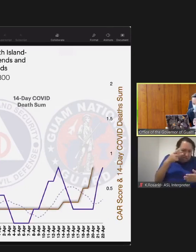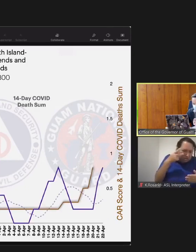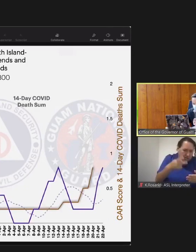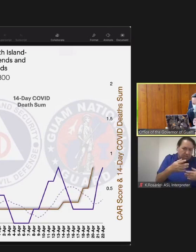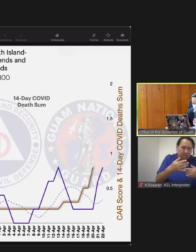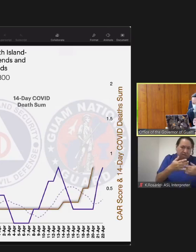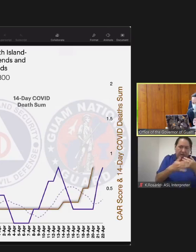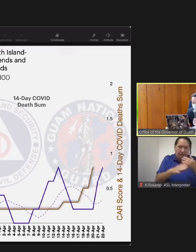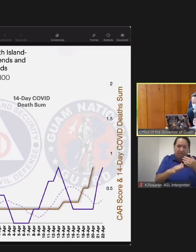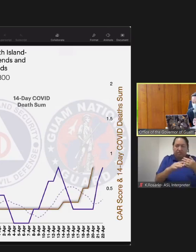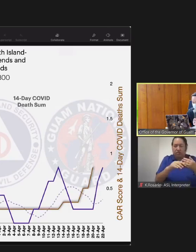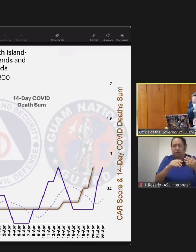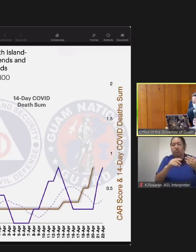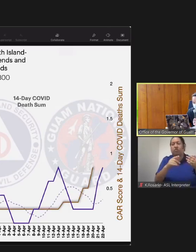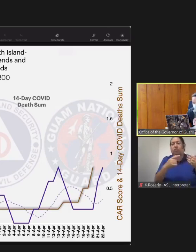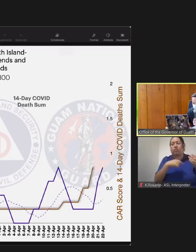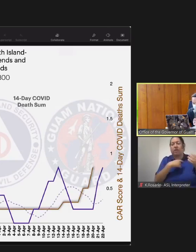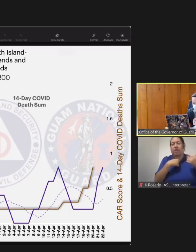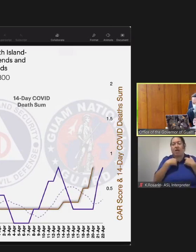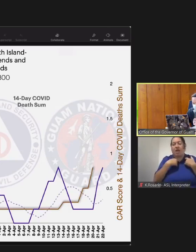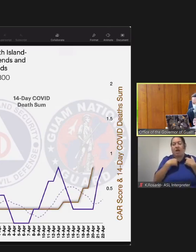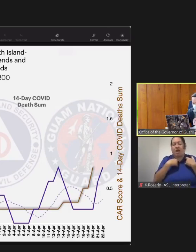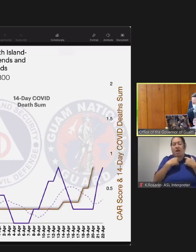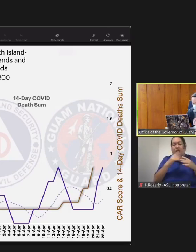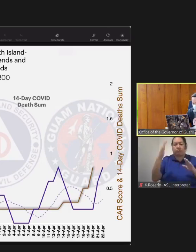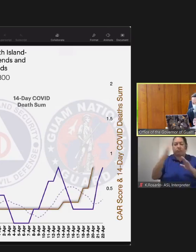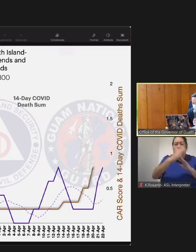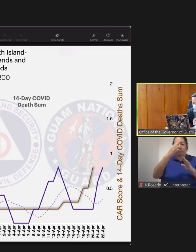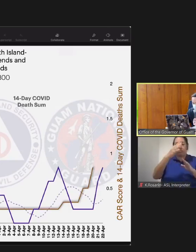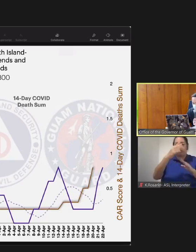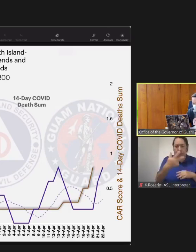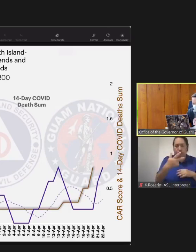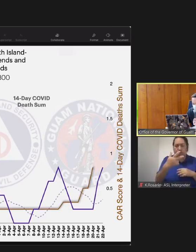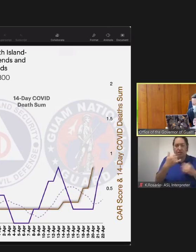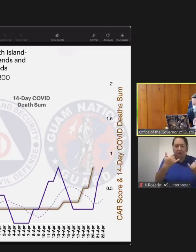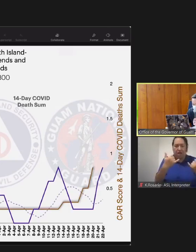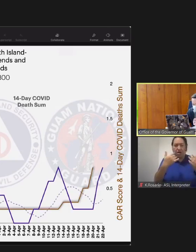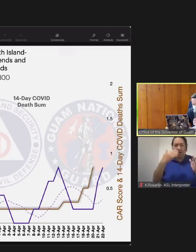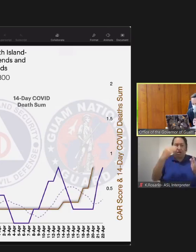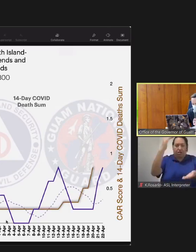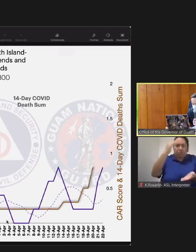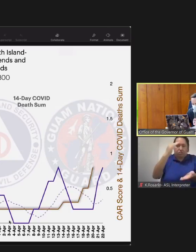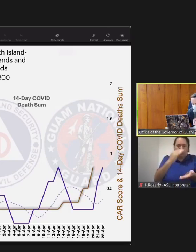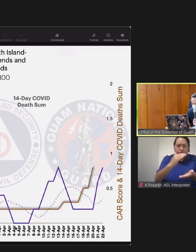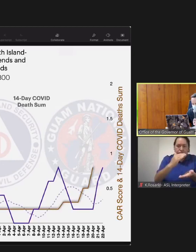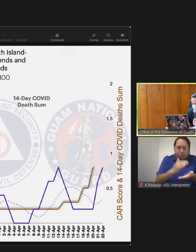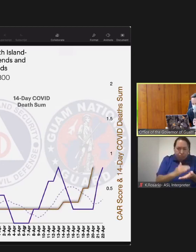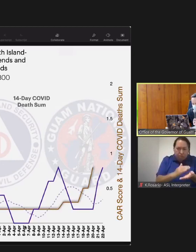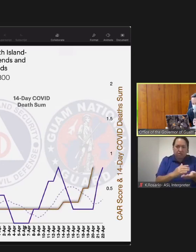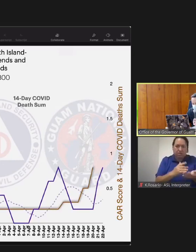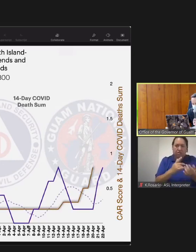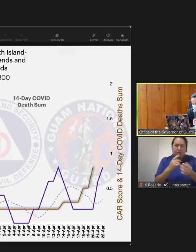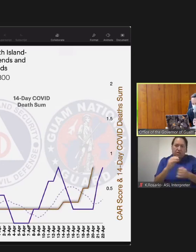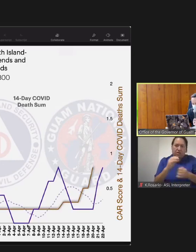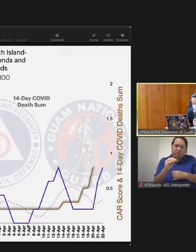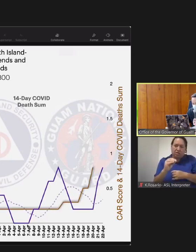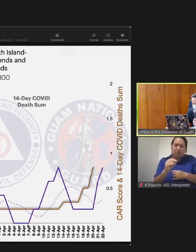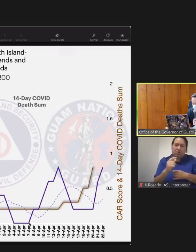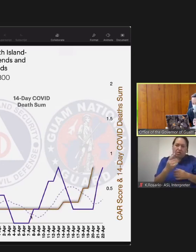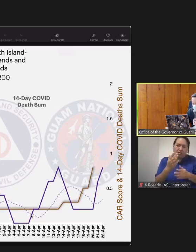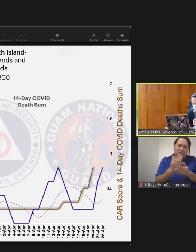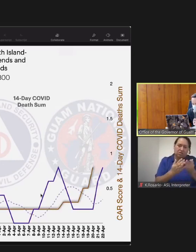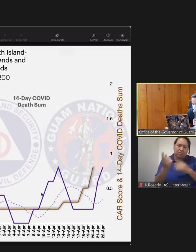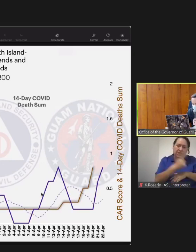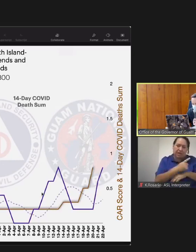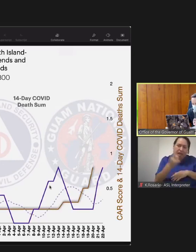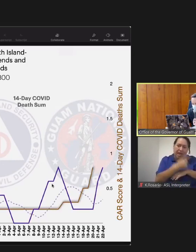PCOR 3 was declared, our hospitalizations continue to trend downward. We reached 0 admissions on a few days total,